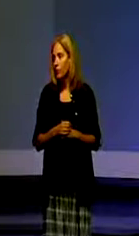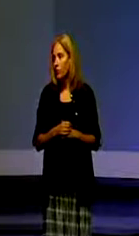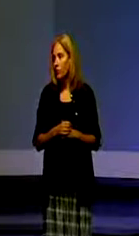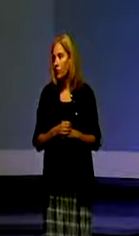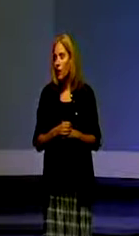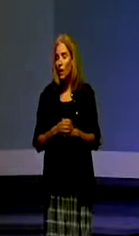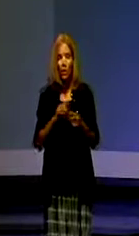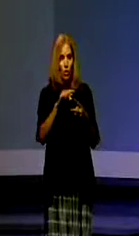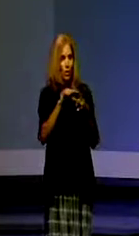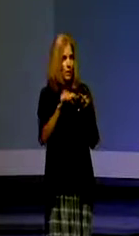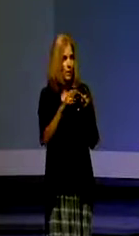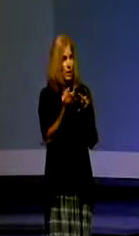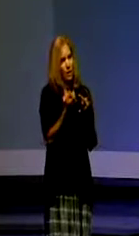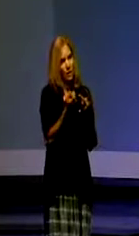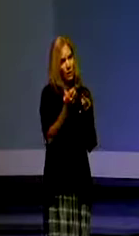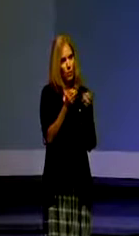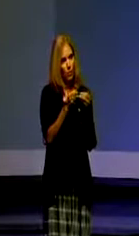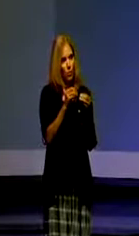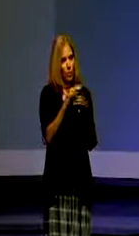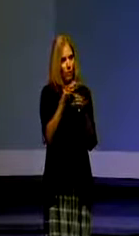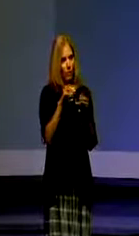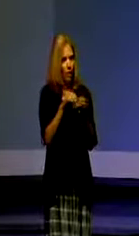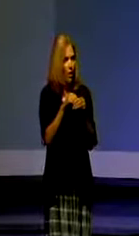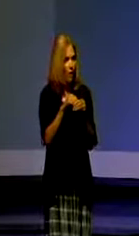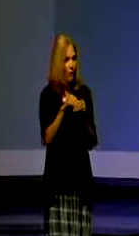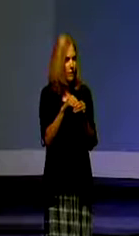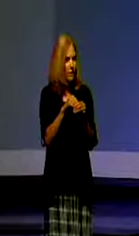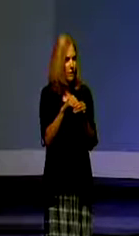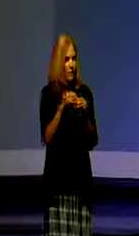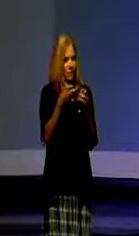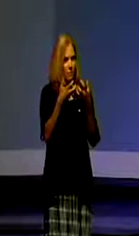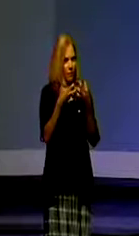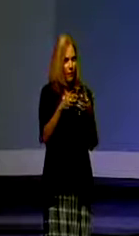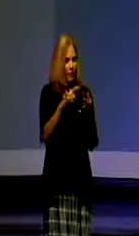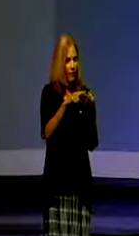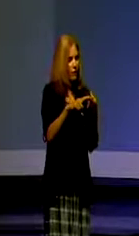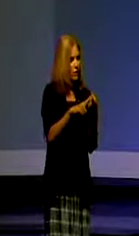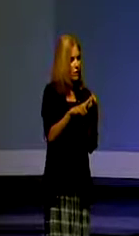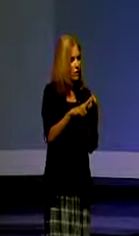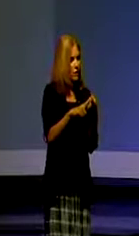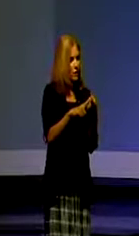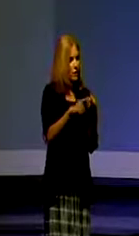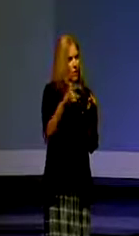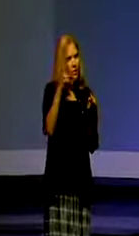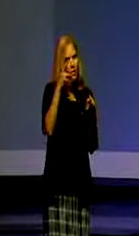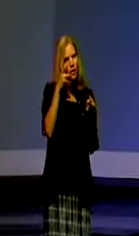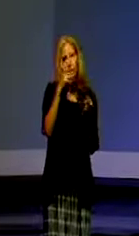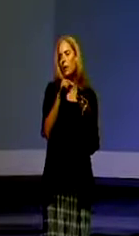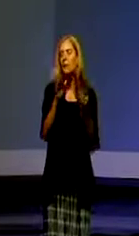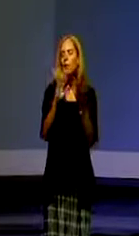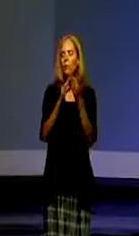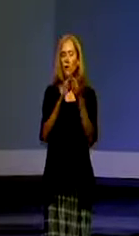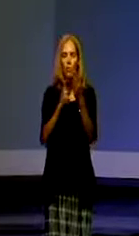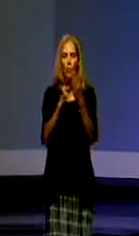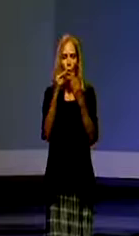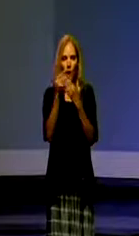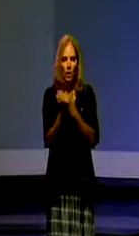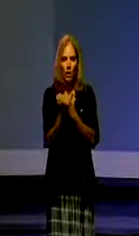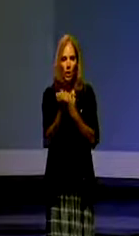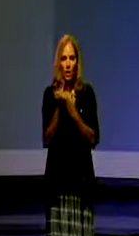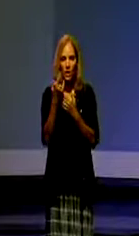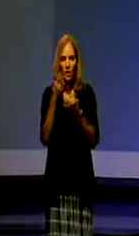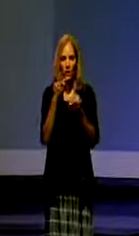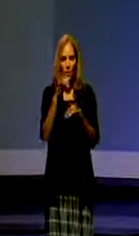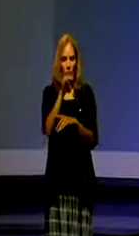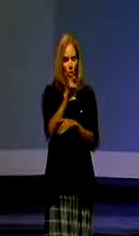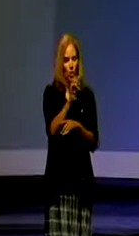the other two have a little bit, they're a little more involved, so let me just try to break these down for you. First is, if you've been hearing about these community projects from